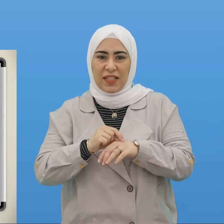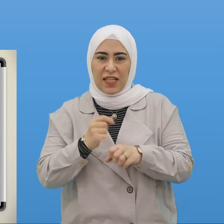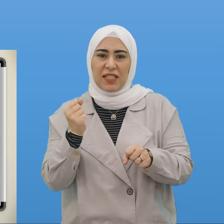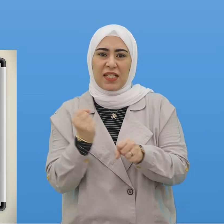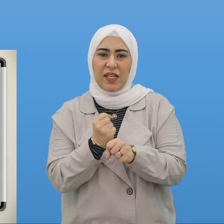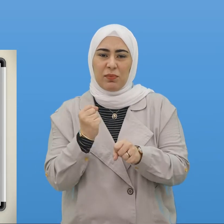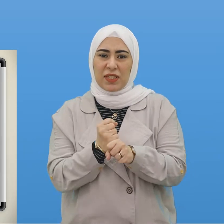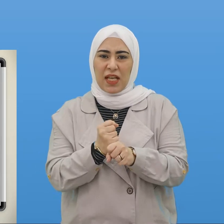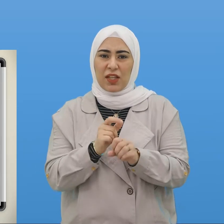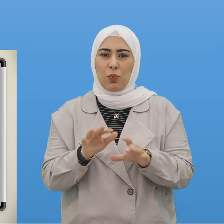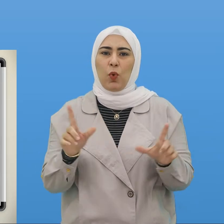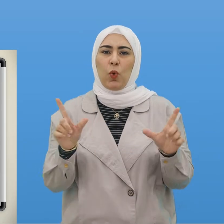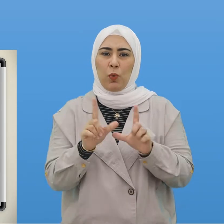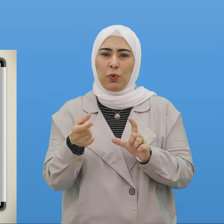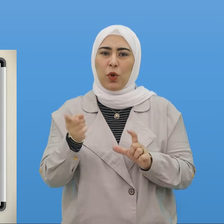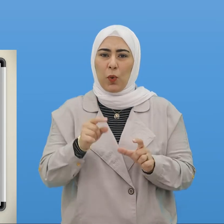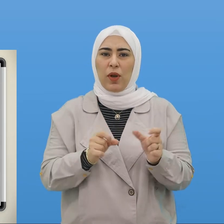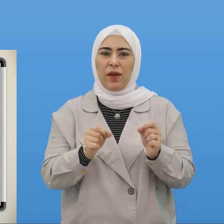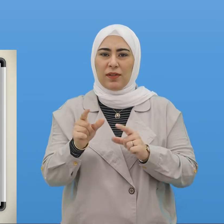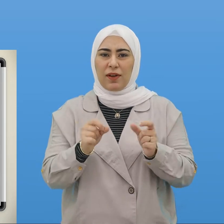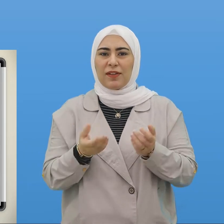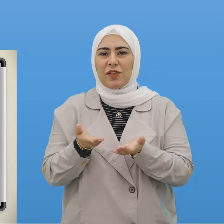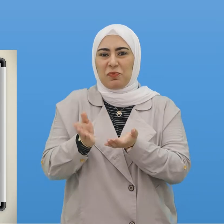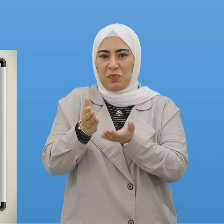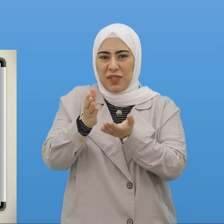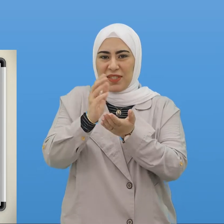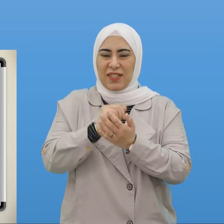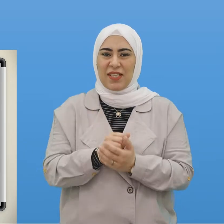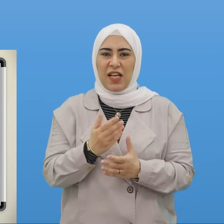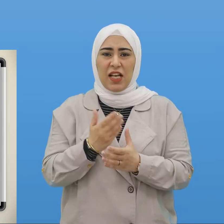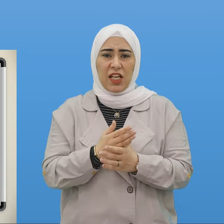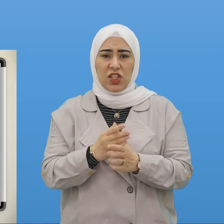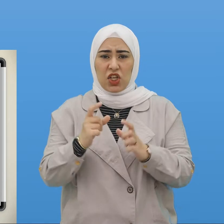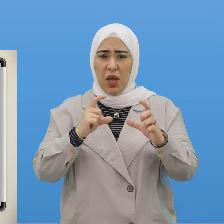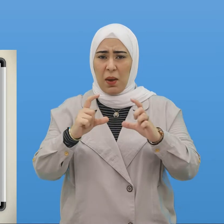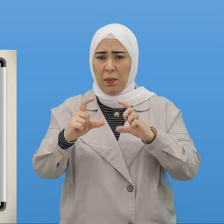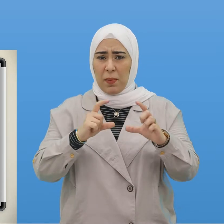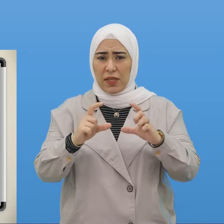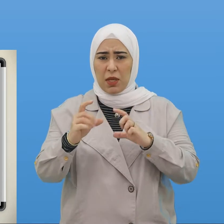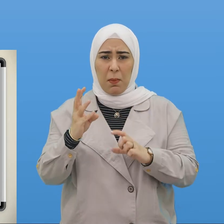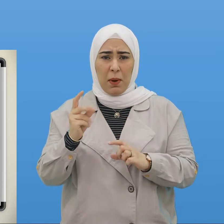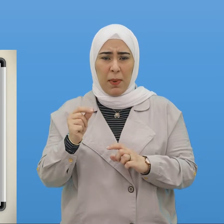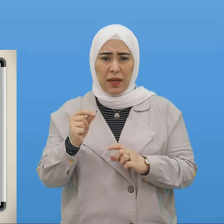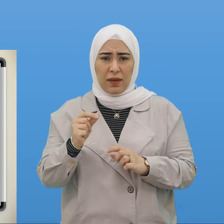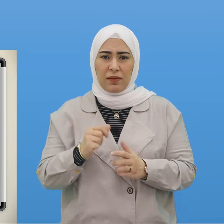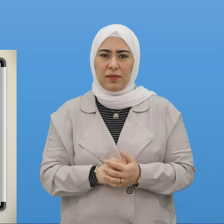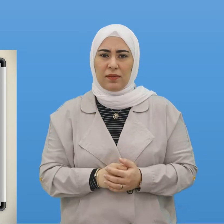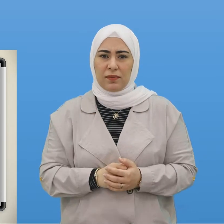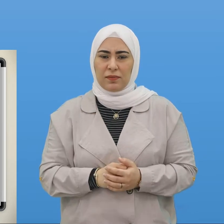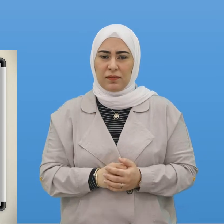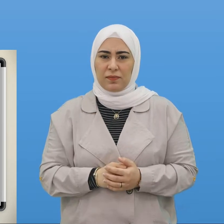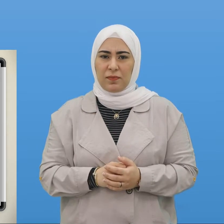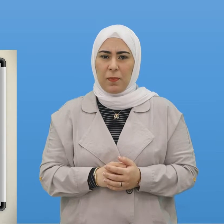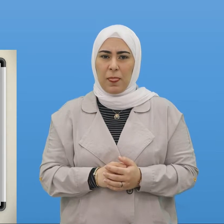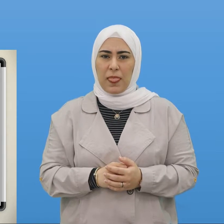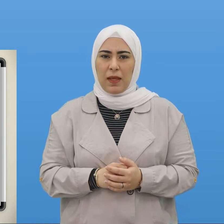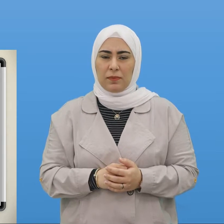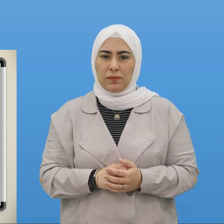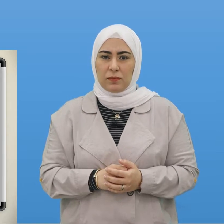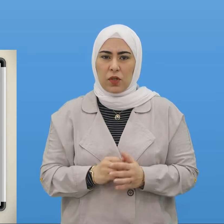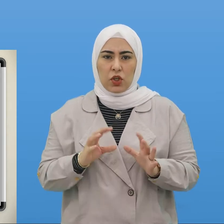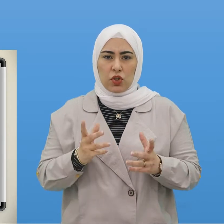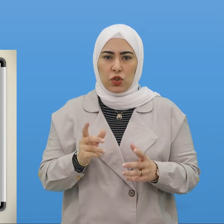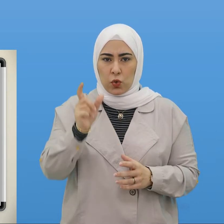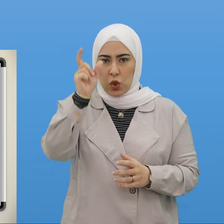or to access their bank accounts in order to transfer money or pay bills. This new type of business has